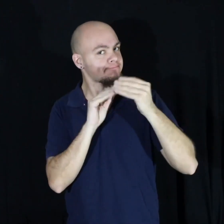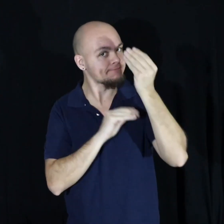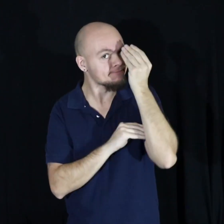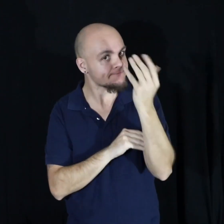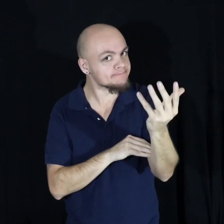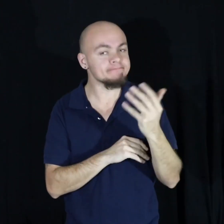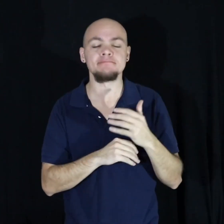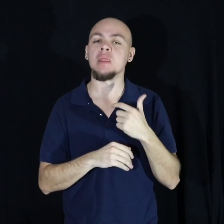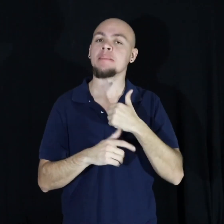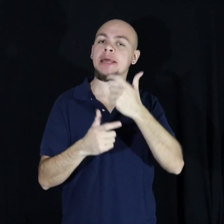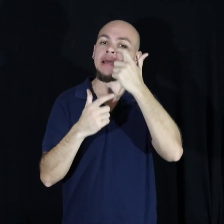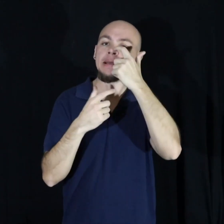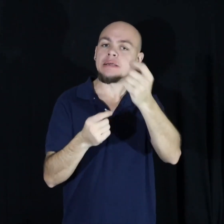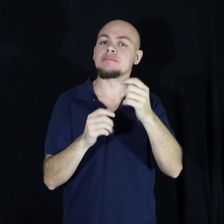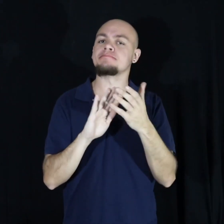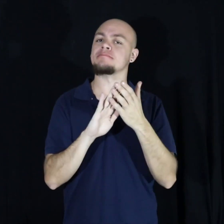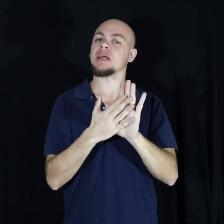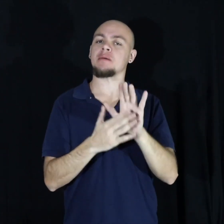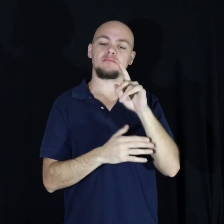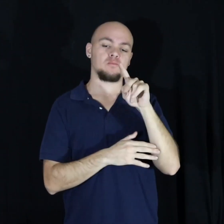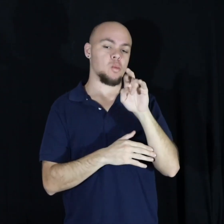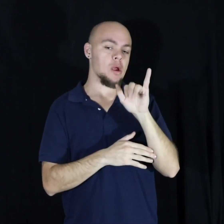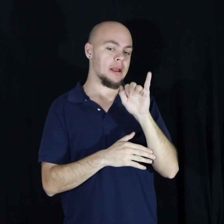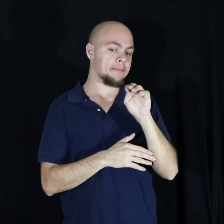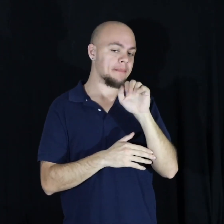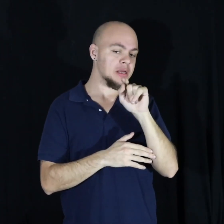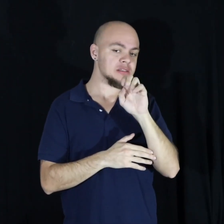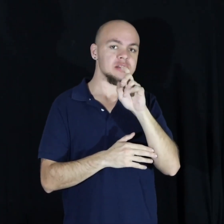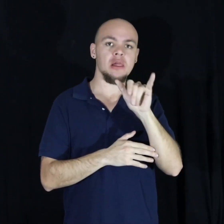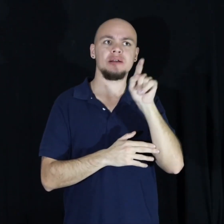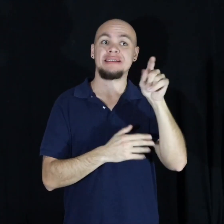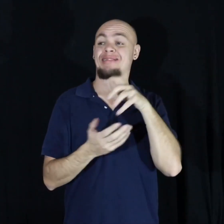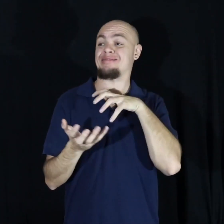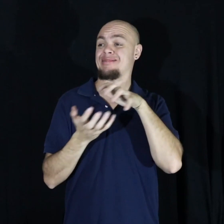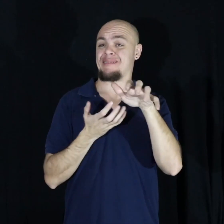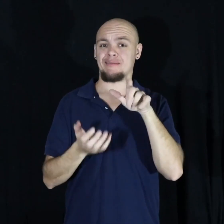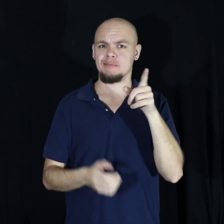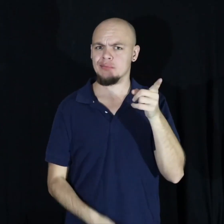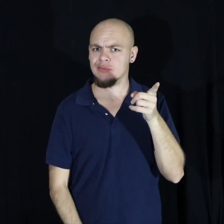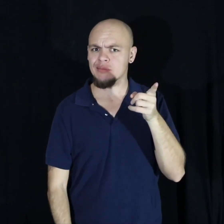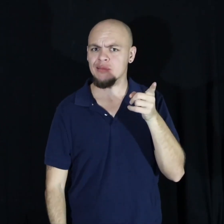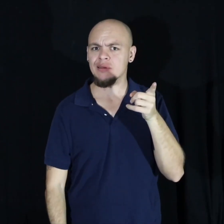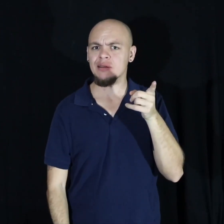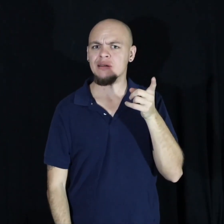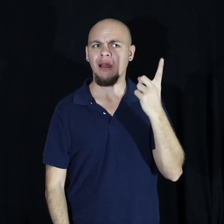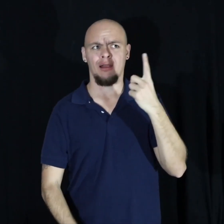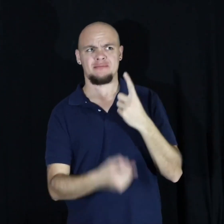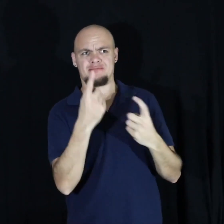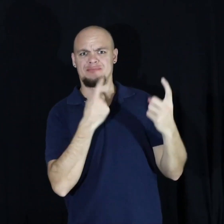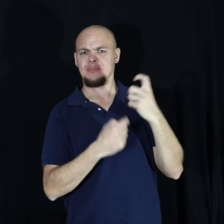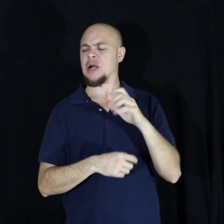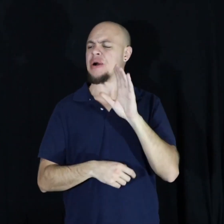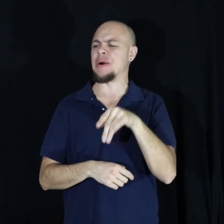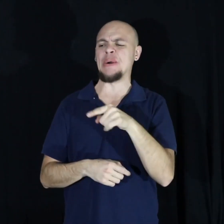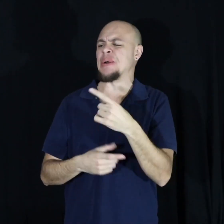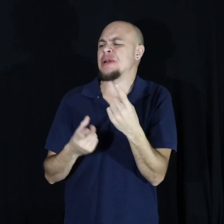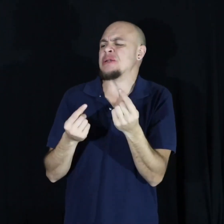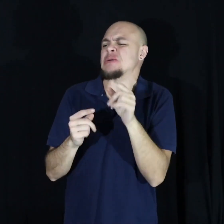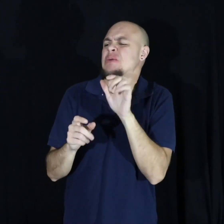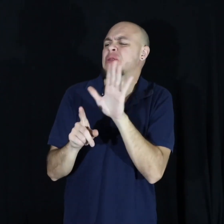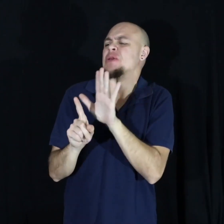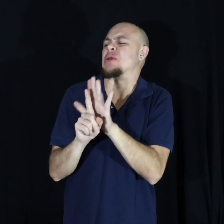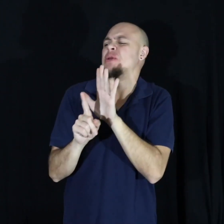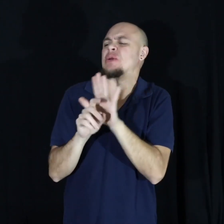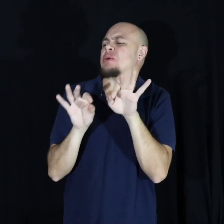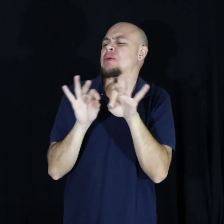I was interested in becoming a primatologist, and he laughed at me. He asked me questions about what I would ever do with my degree